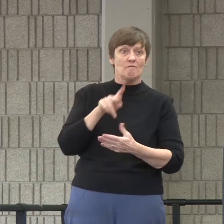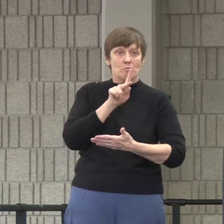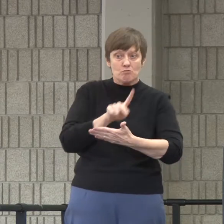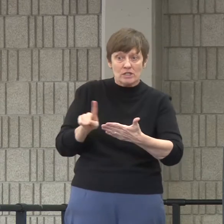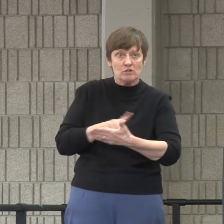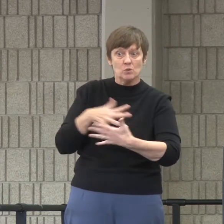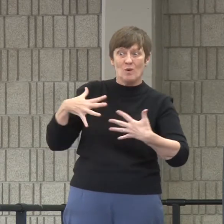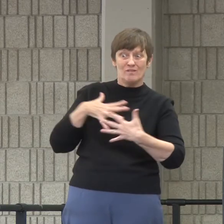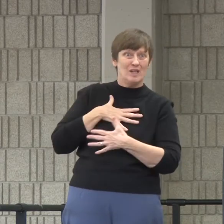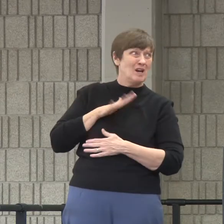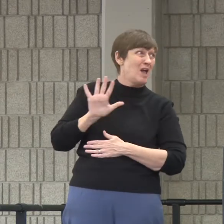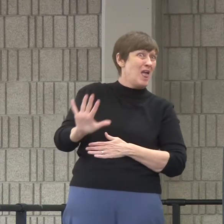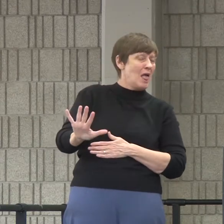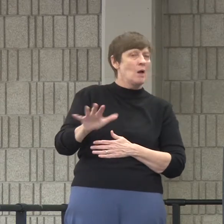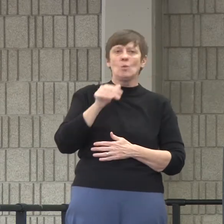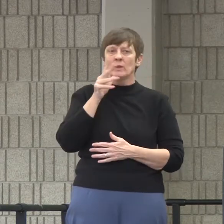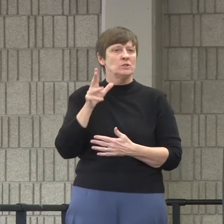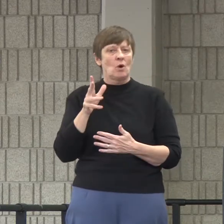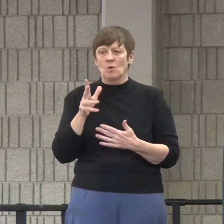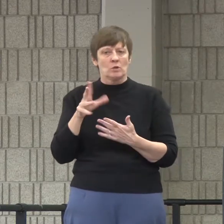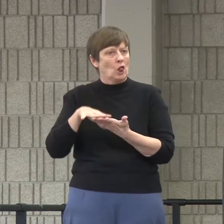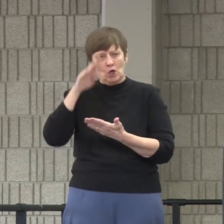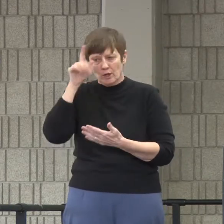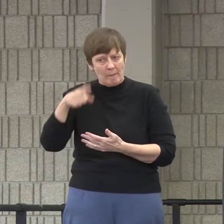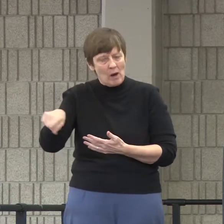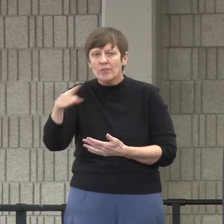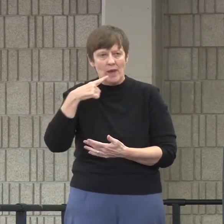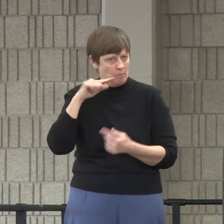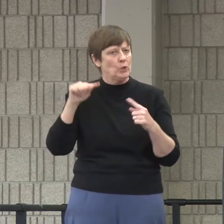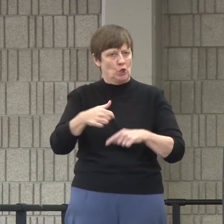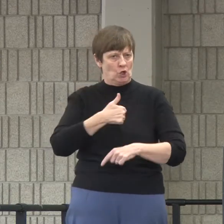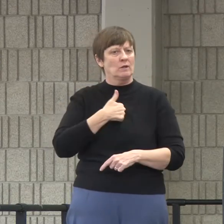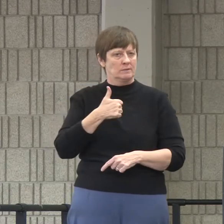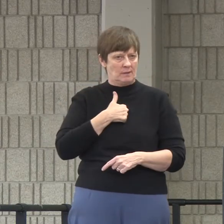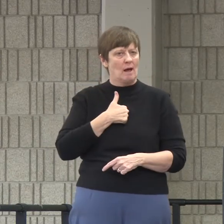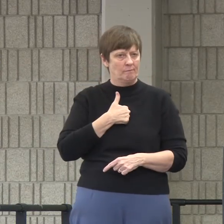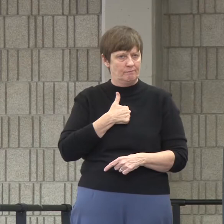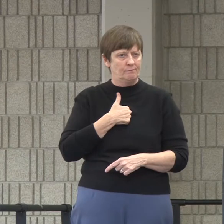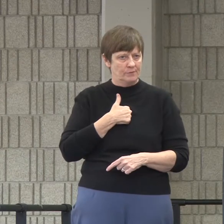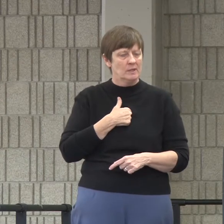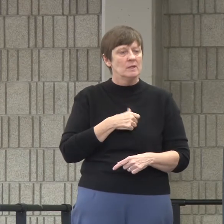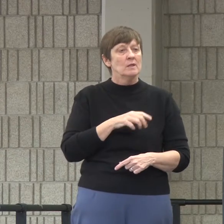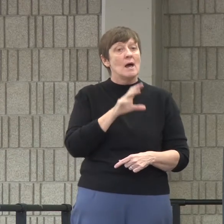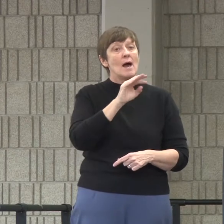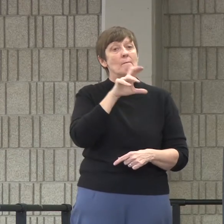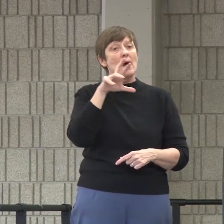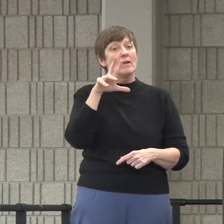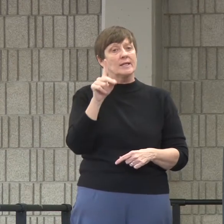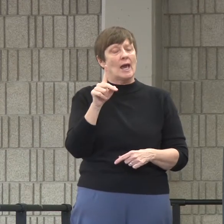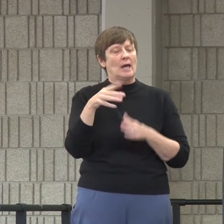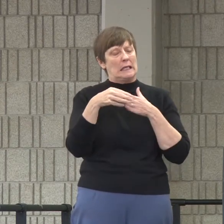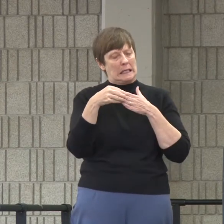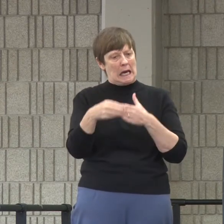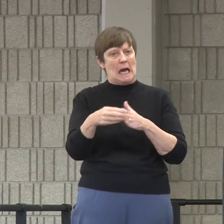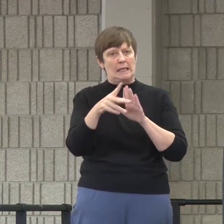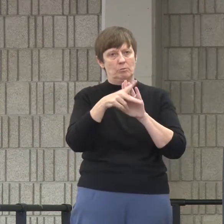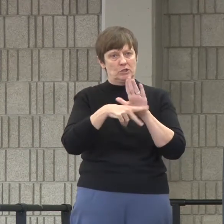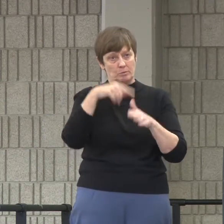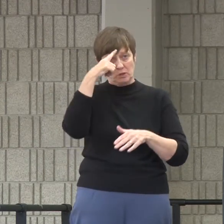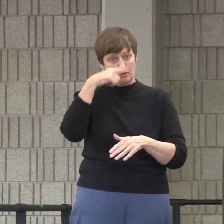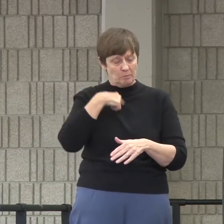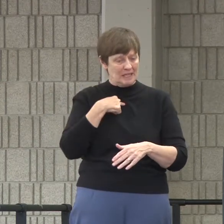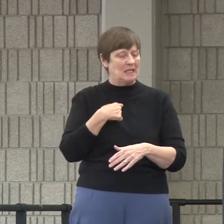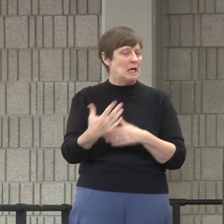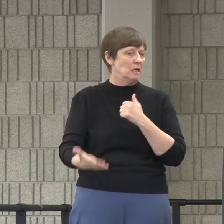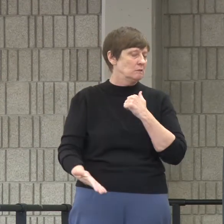fear. Many of Dr. King's teachings began to be guiding principles for me and still inform my teaching and my